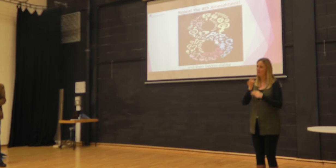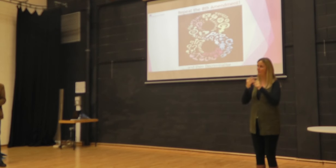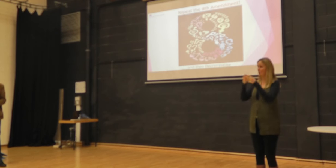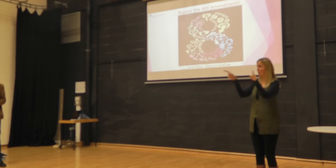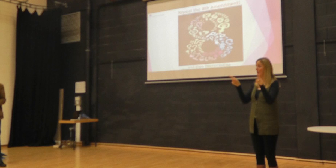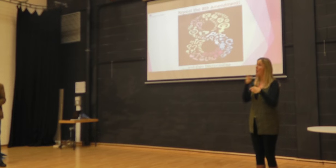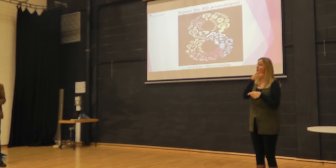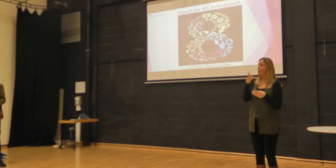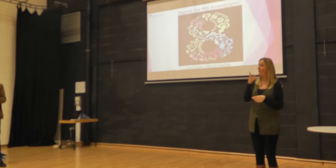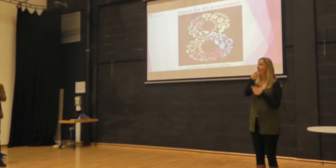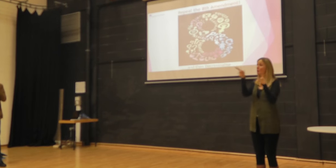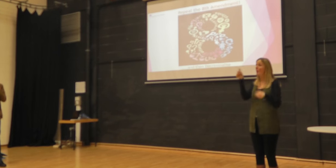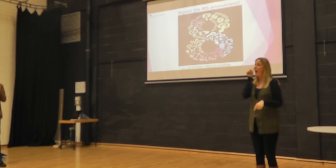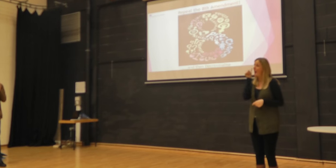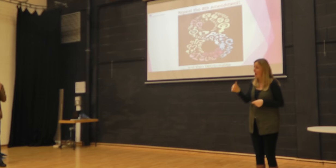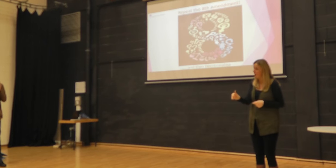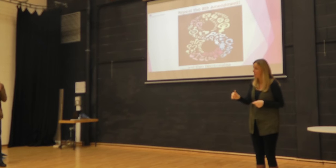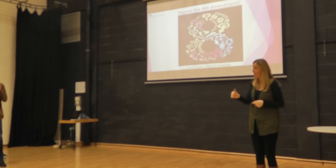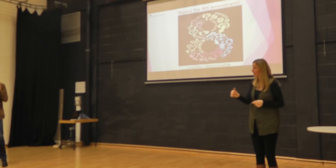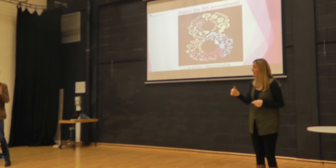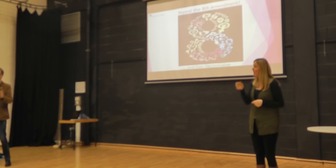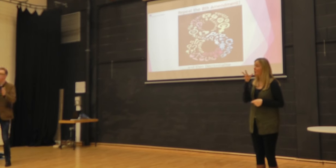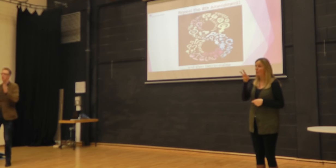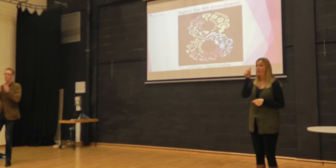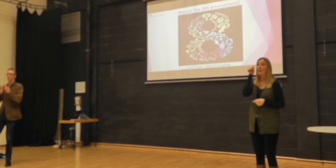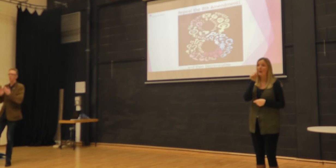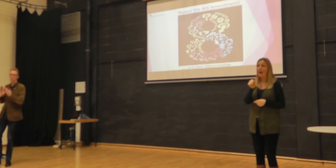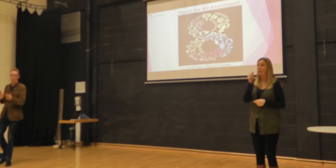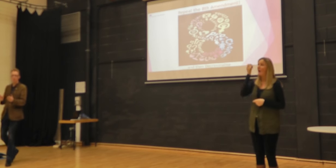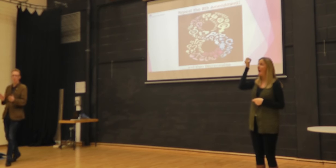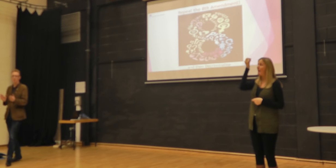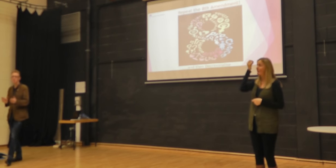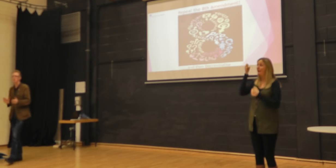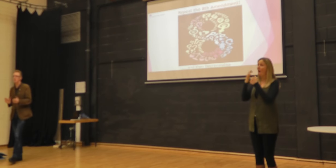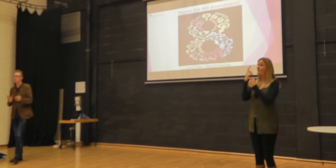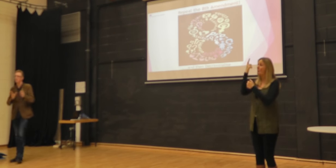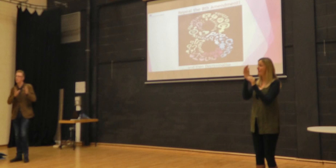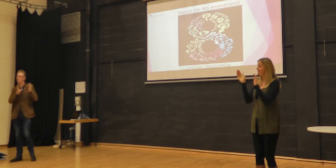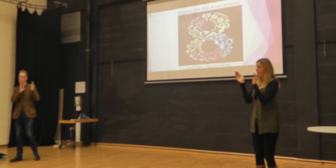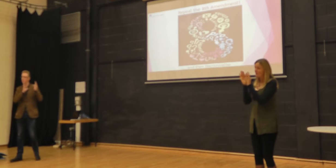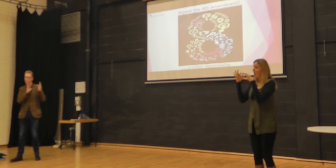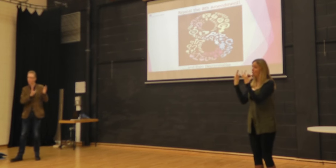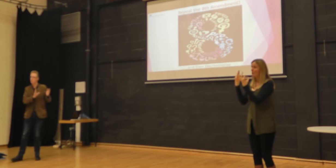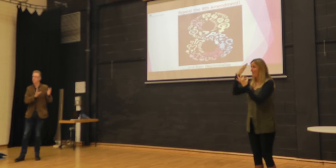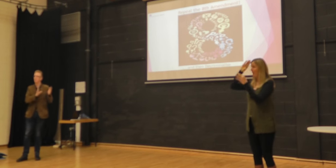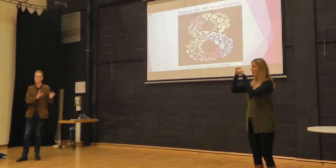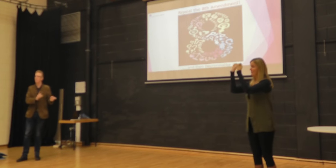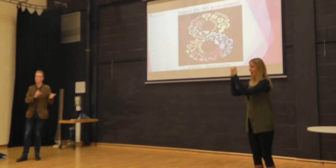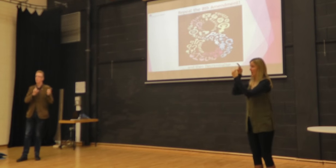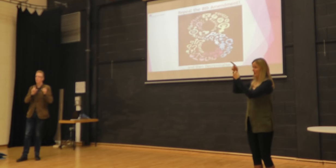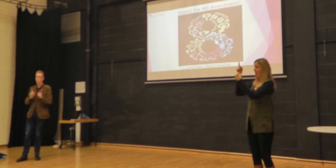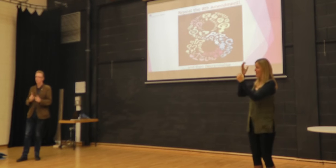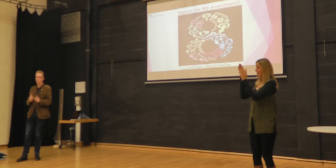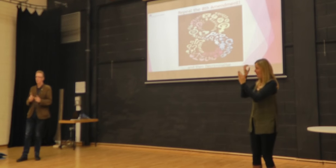going to allow the opinion of one small group in our society to be forced on